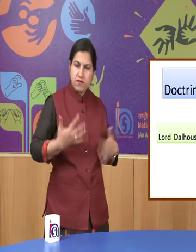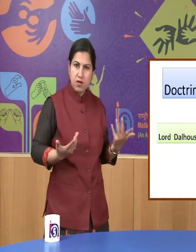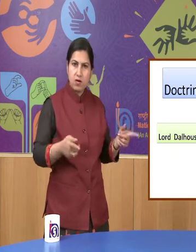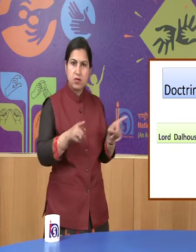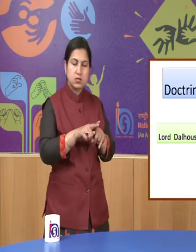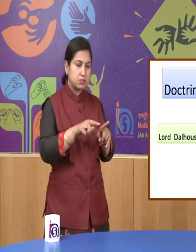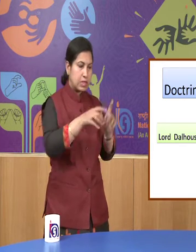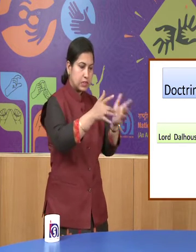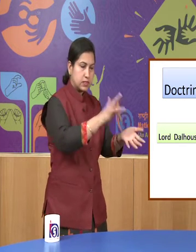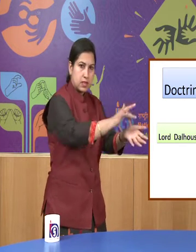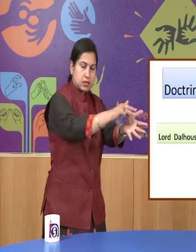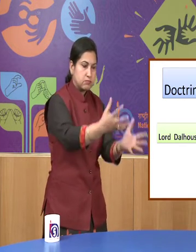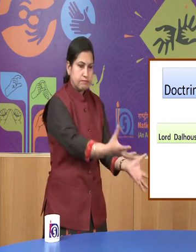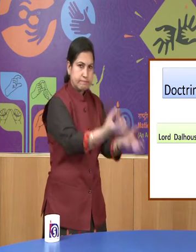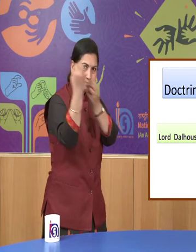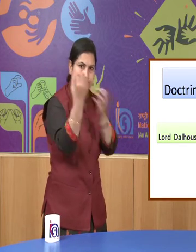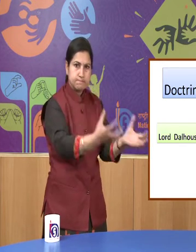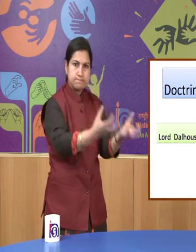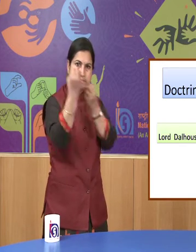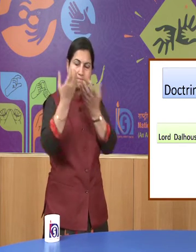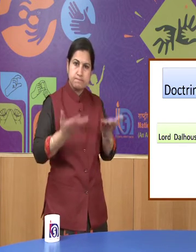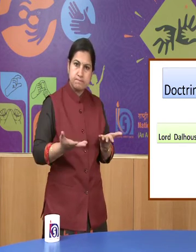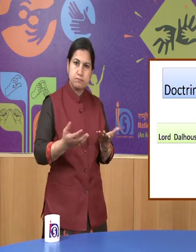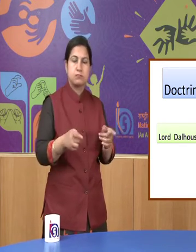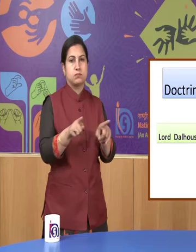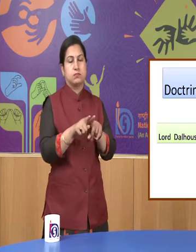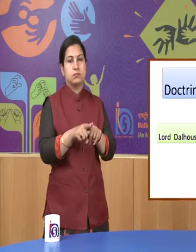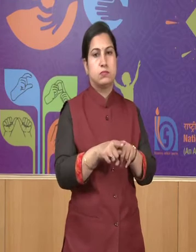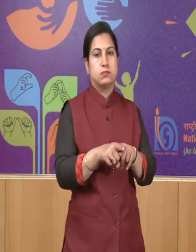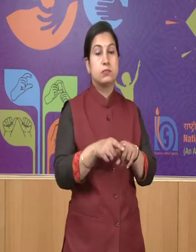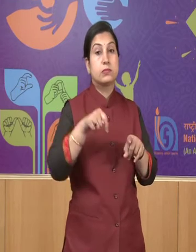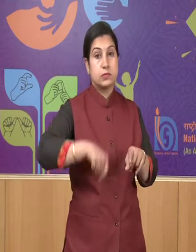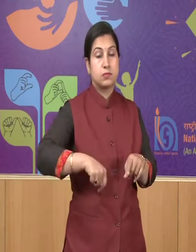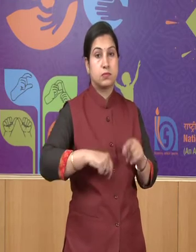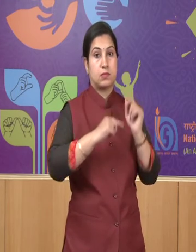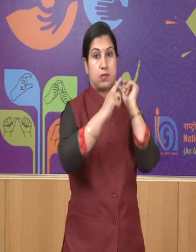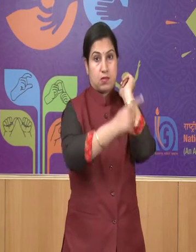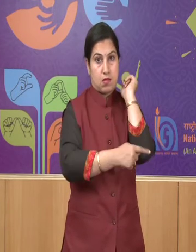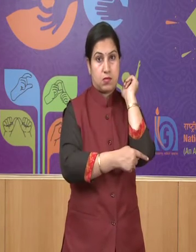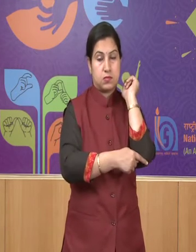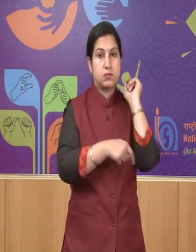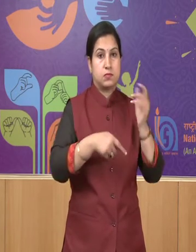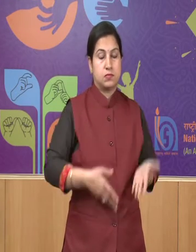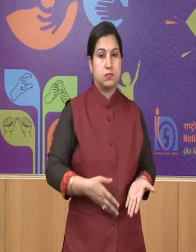With this, we have come to the end of this video. I hope you